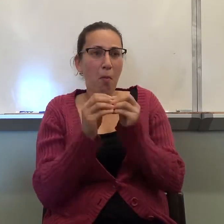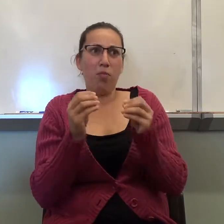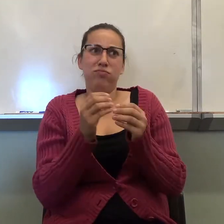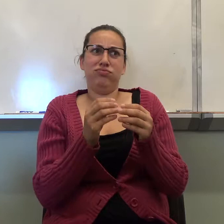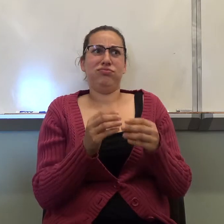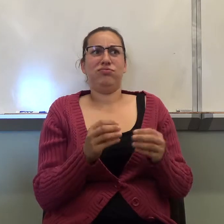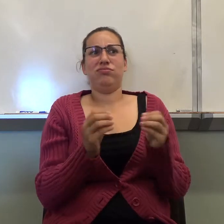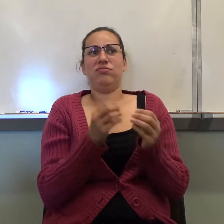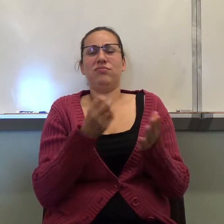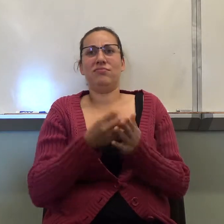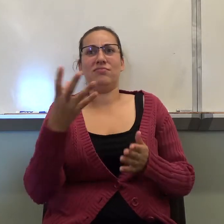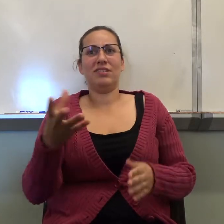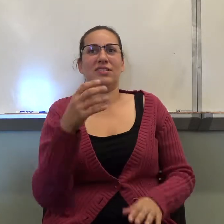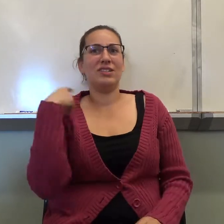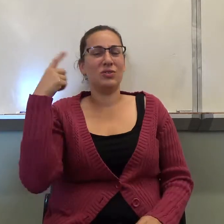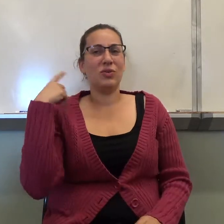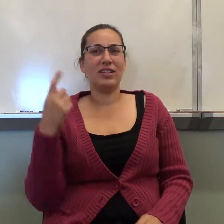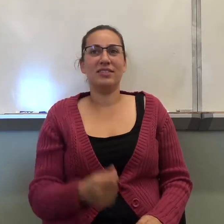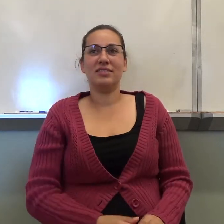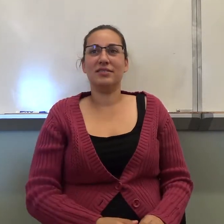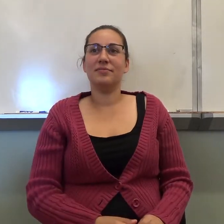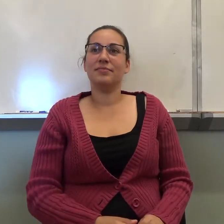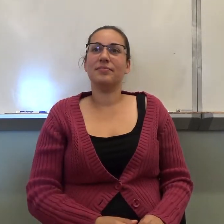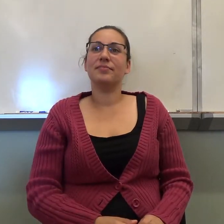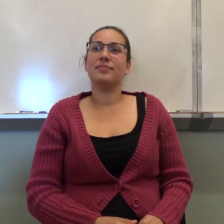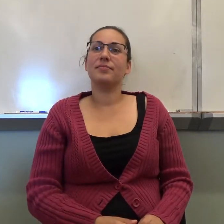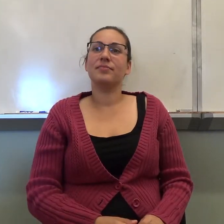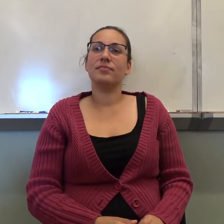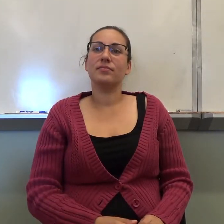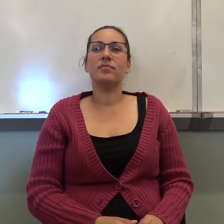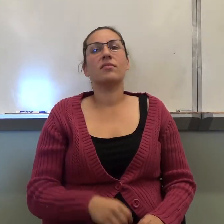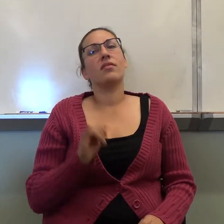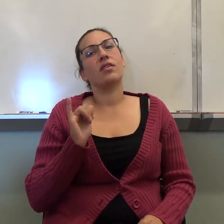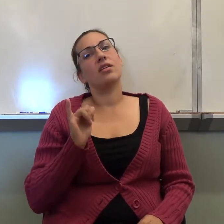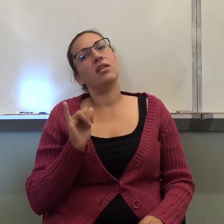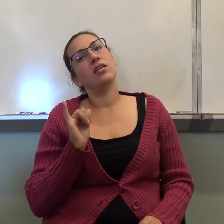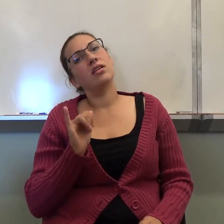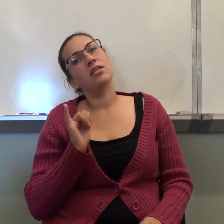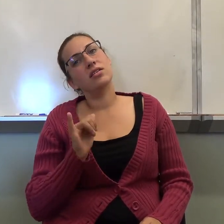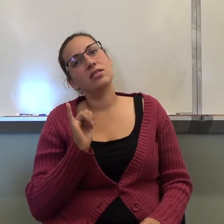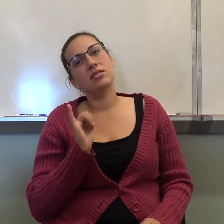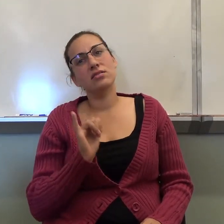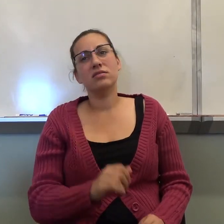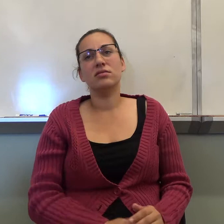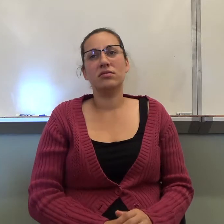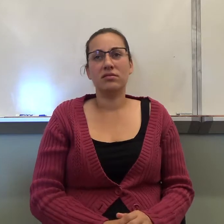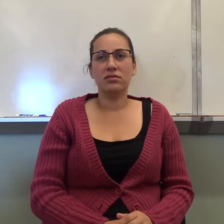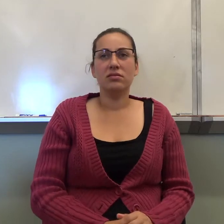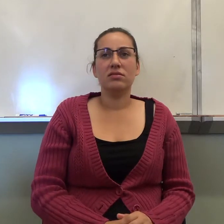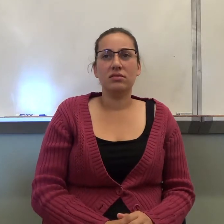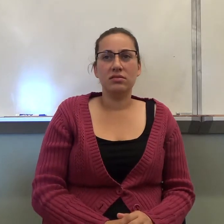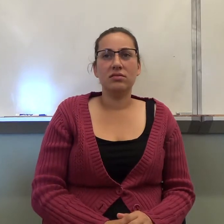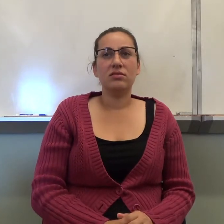we get a negative times a positive. That would be a negative 16. Okay? Make